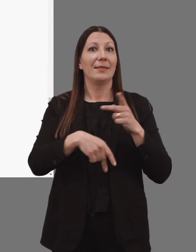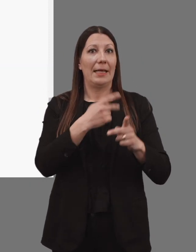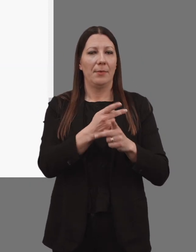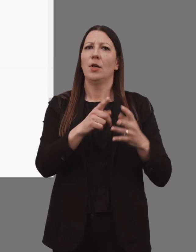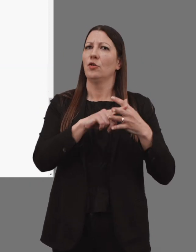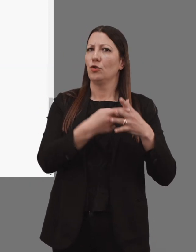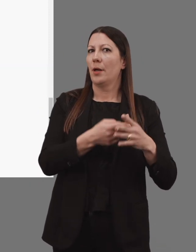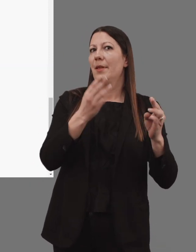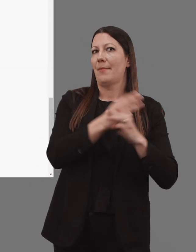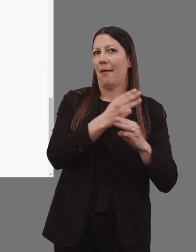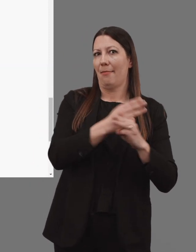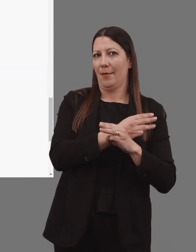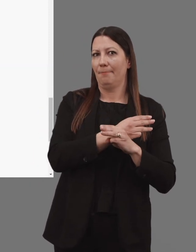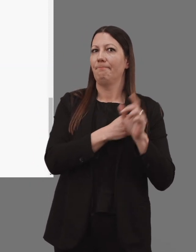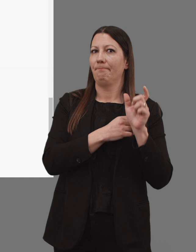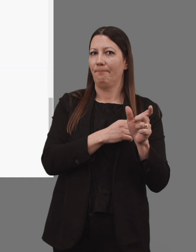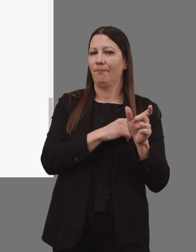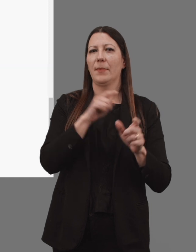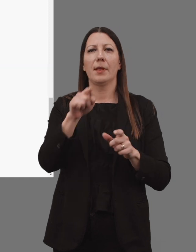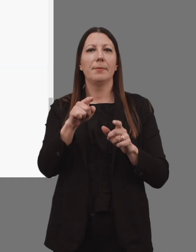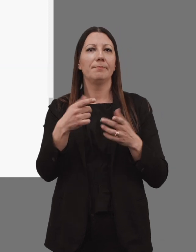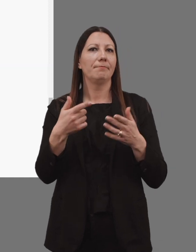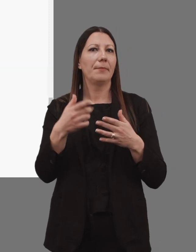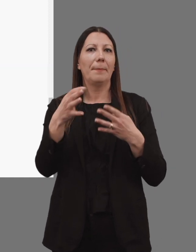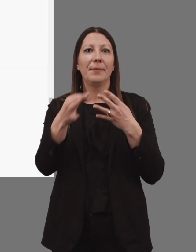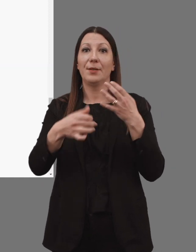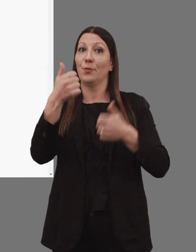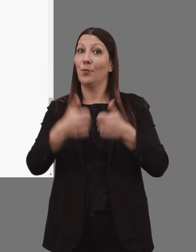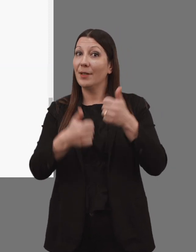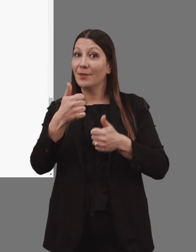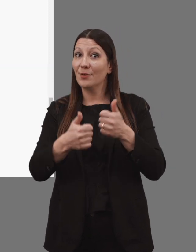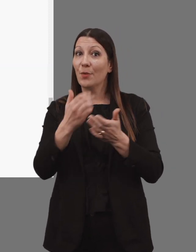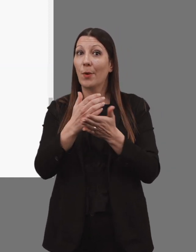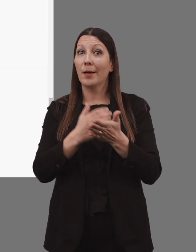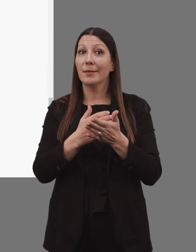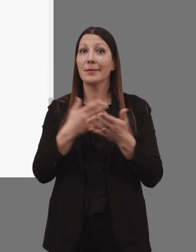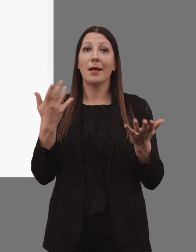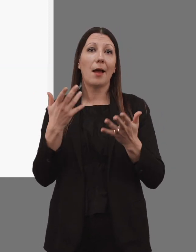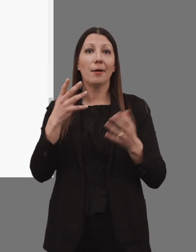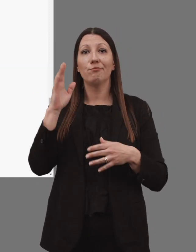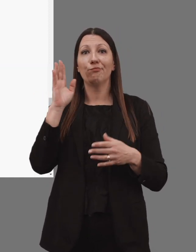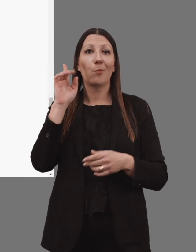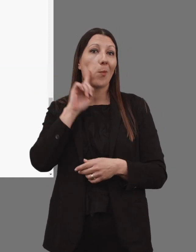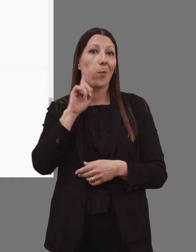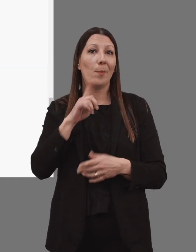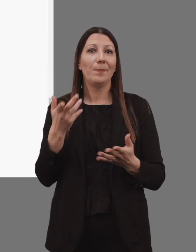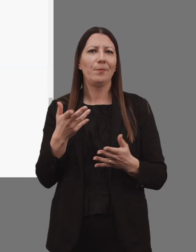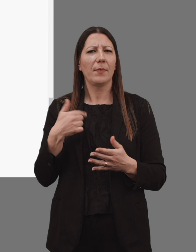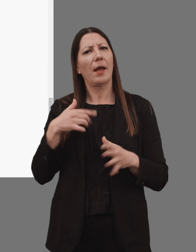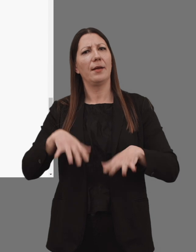we'll just select the math course that we have taken. Let's just say we took math, applied